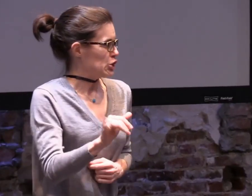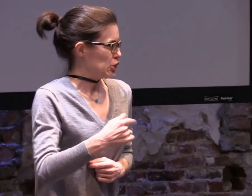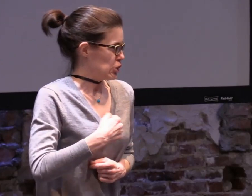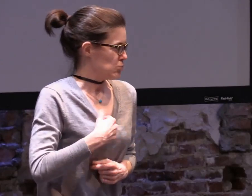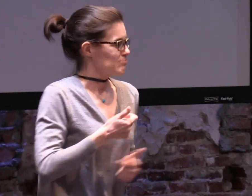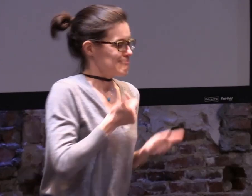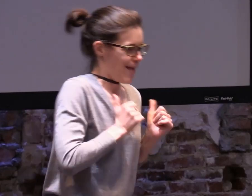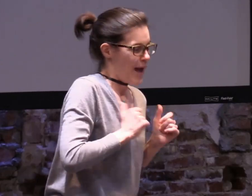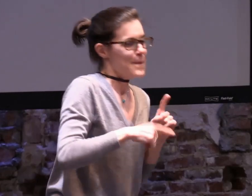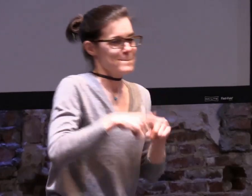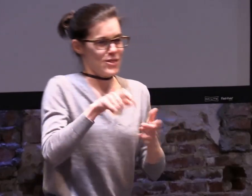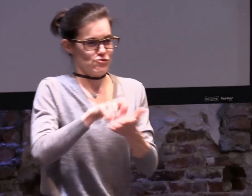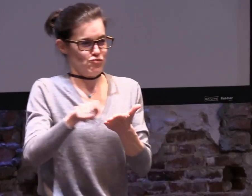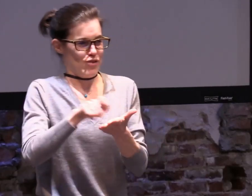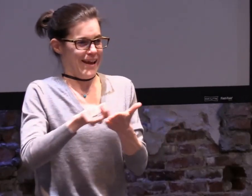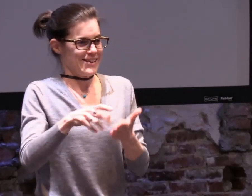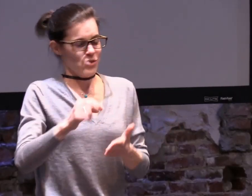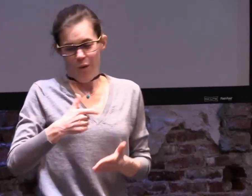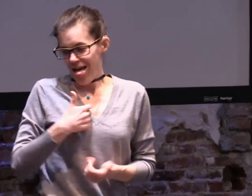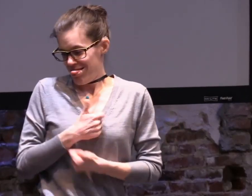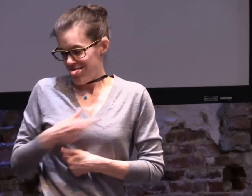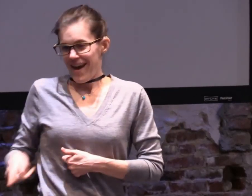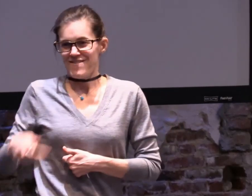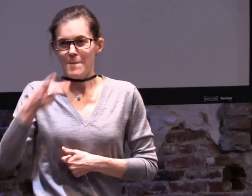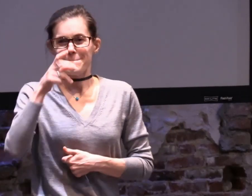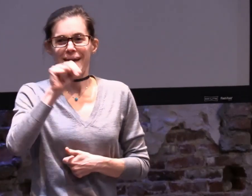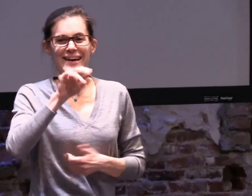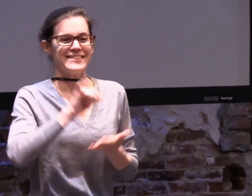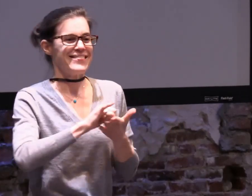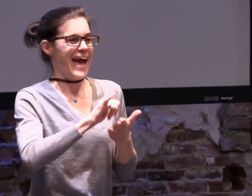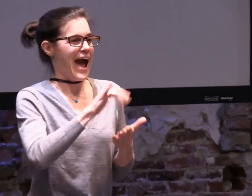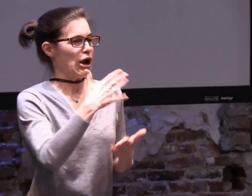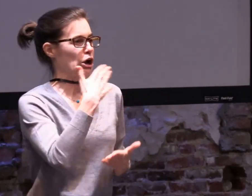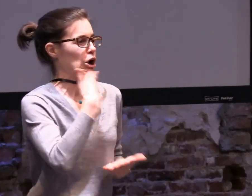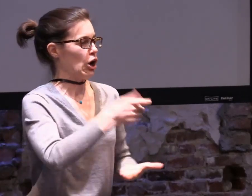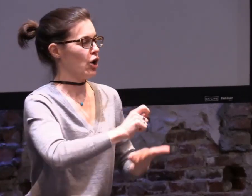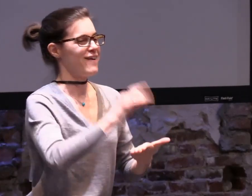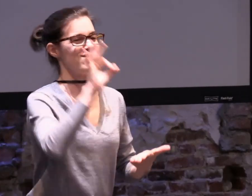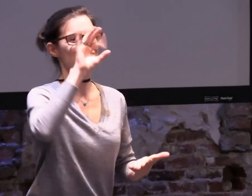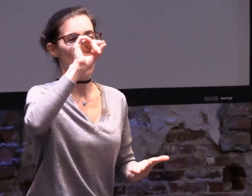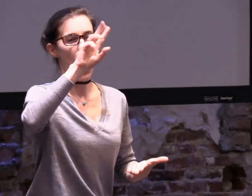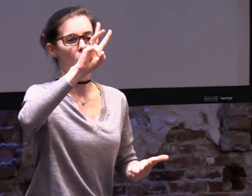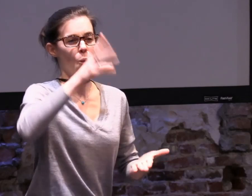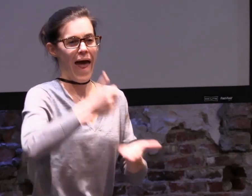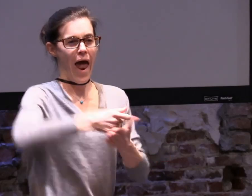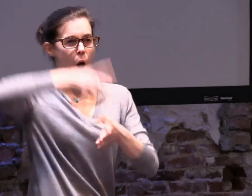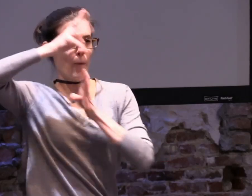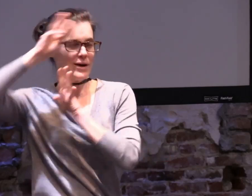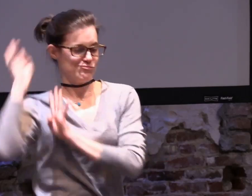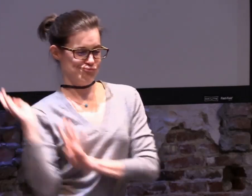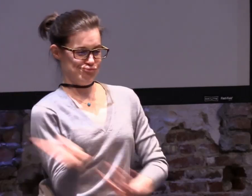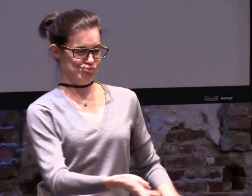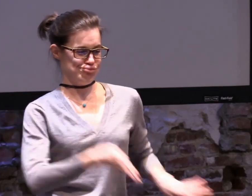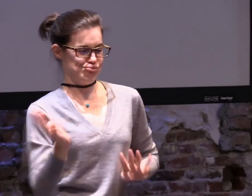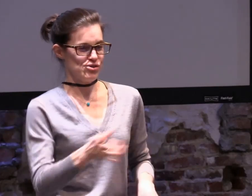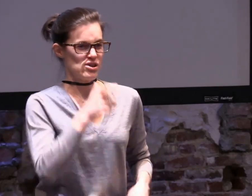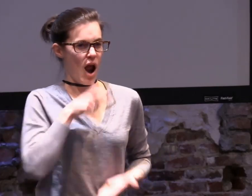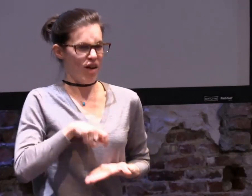because also I am a writer, besides being an actress. And it's got a nice flow to it when